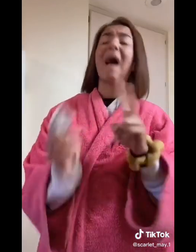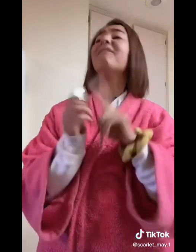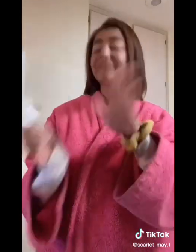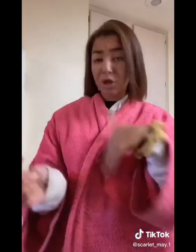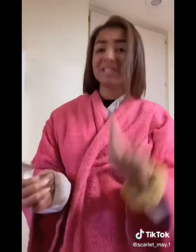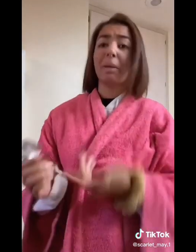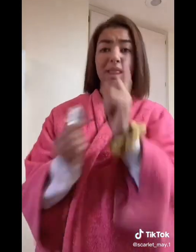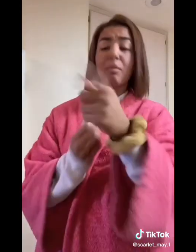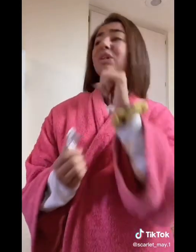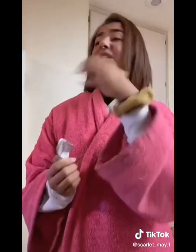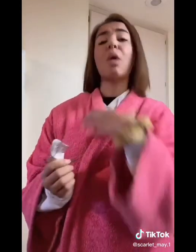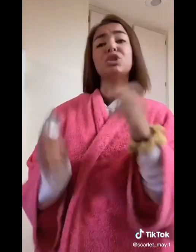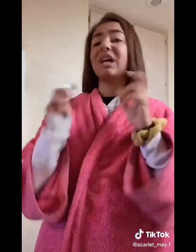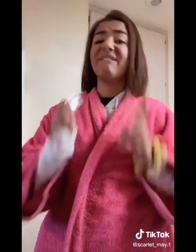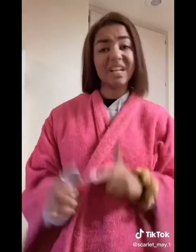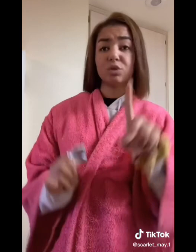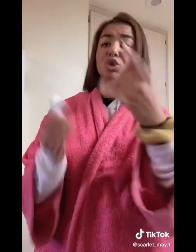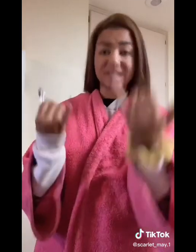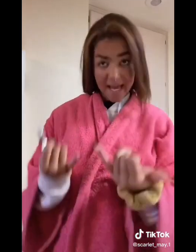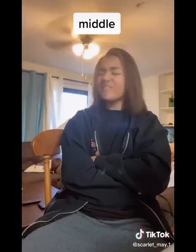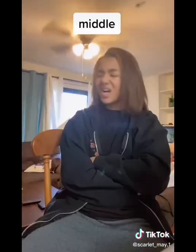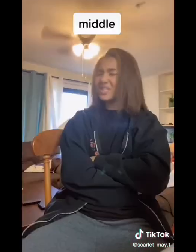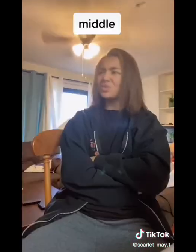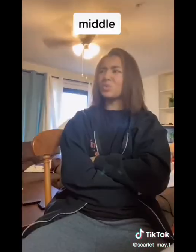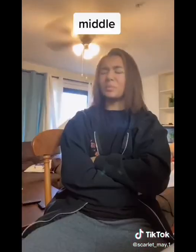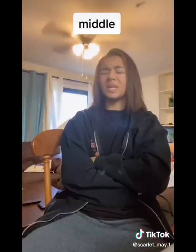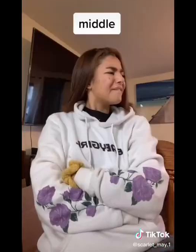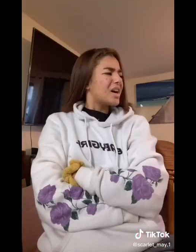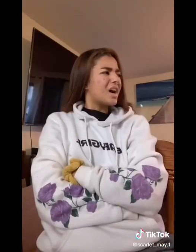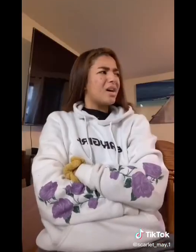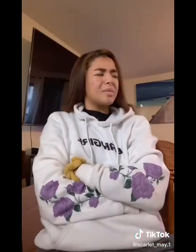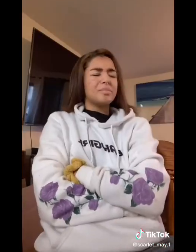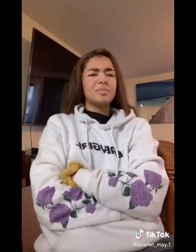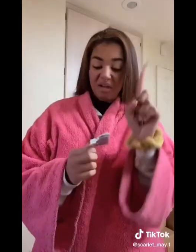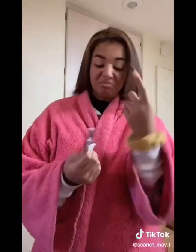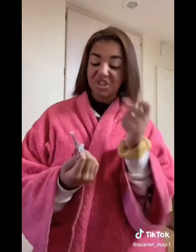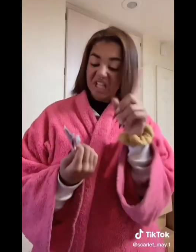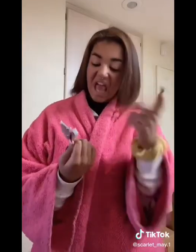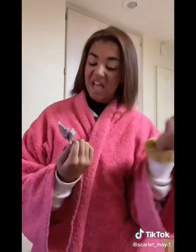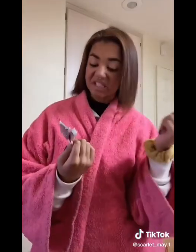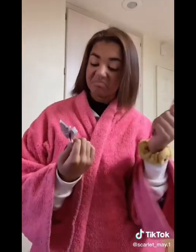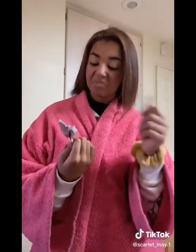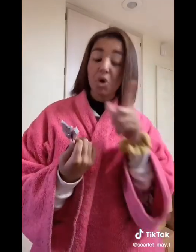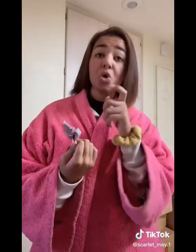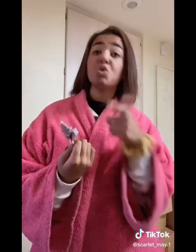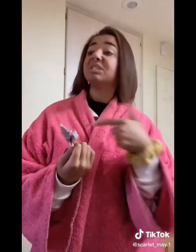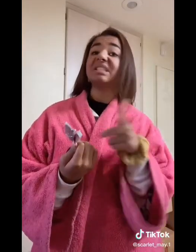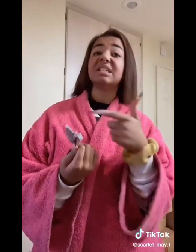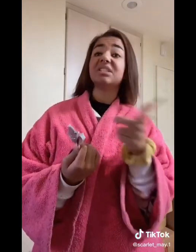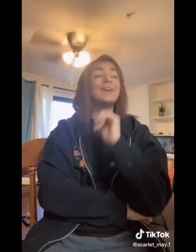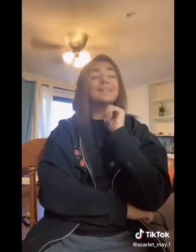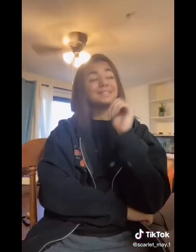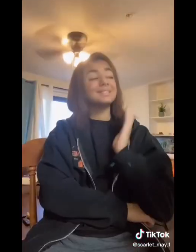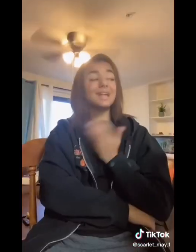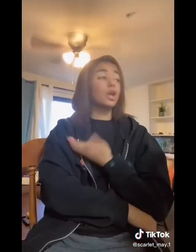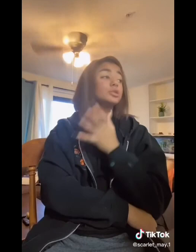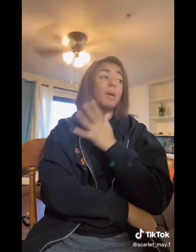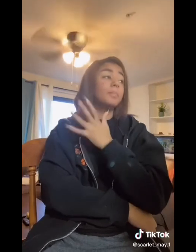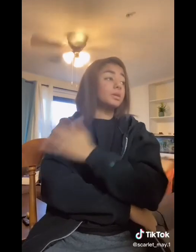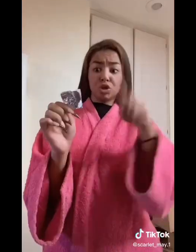very upset at the moment. I do not wish to get physical just yet. I'm just going to ask, whose is this? It's not ours, Mama. So then